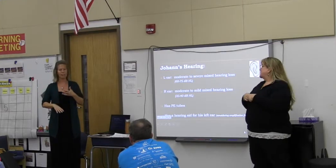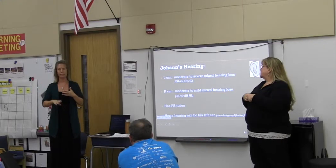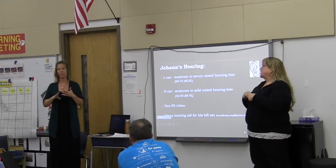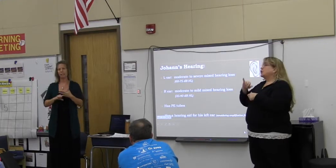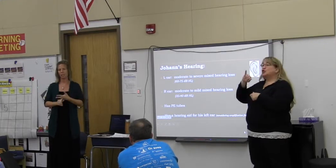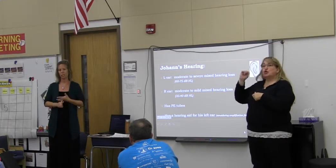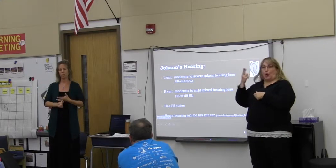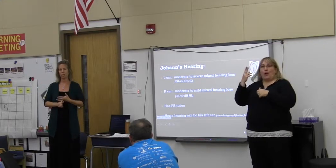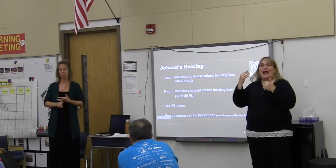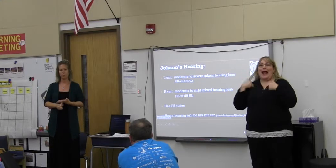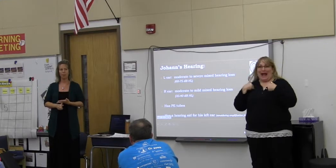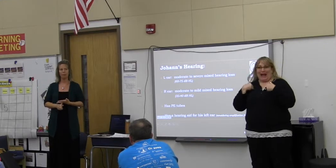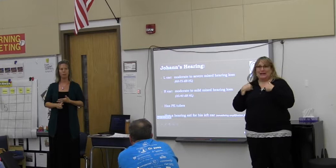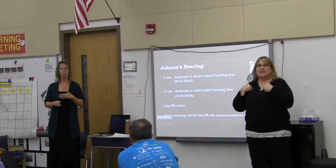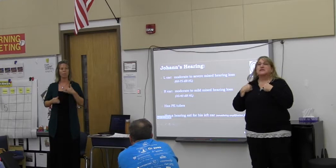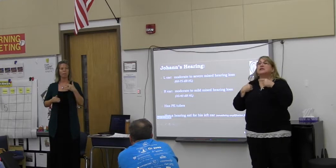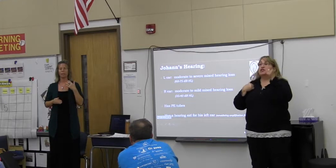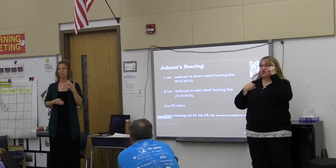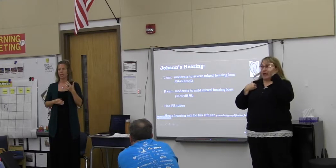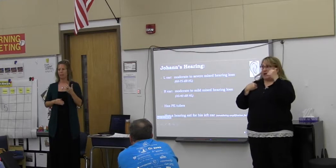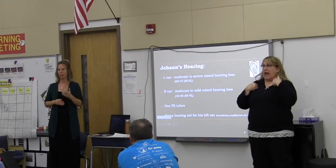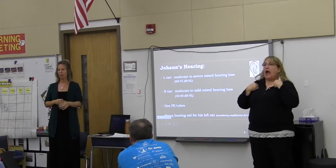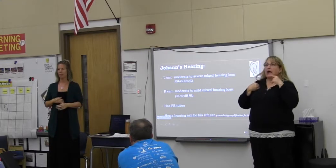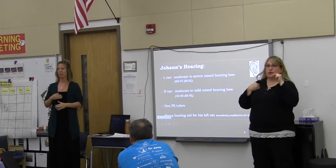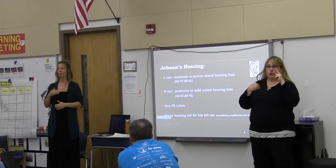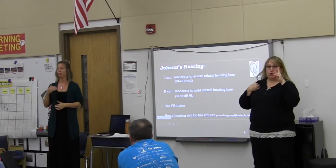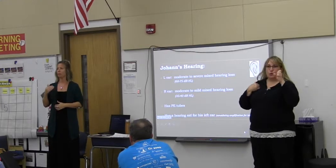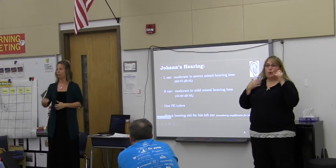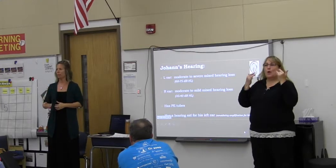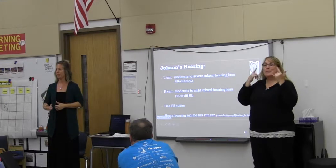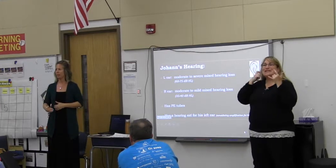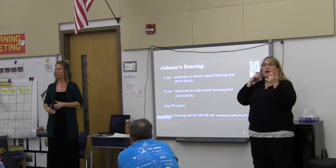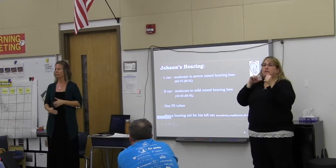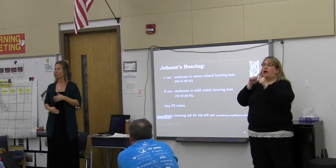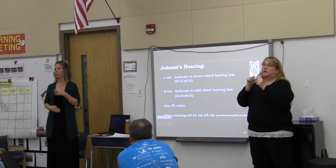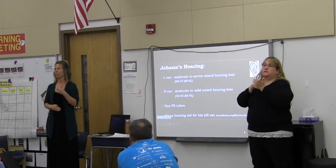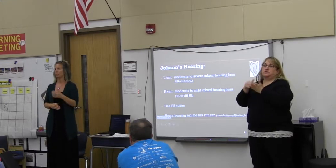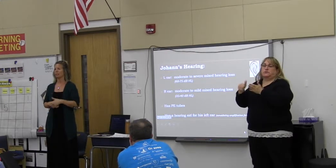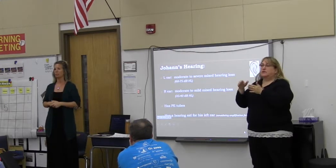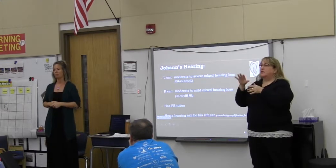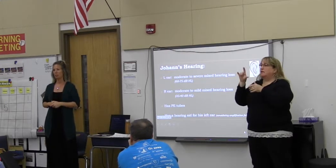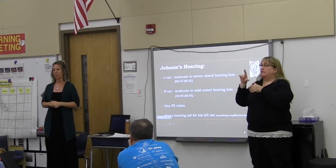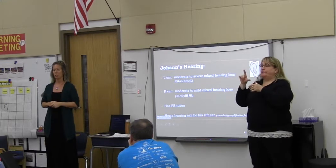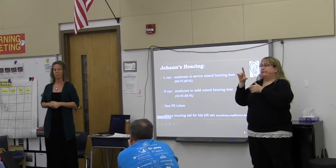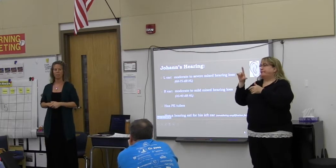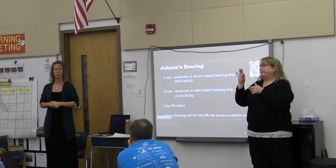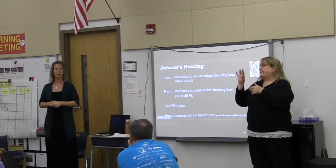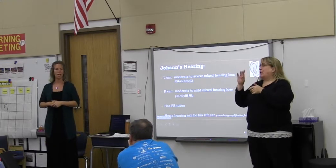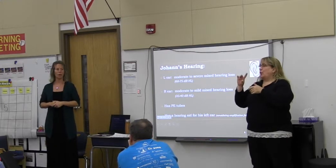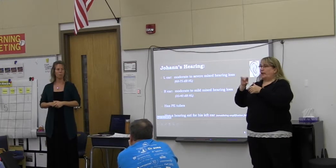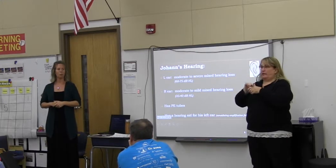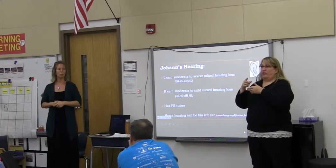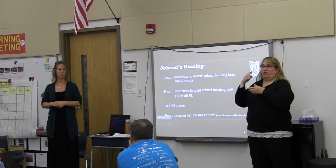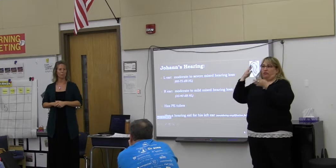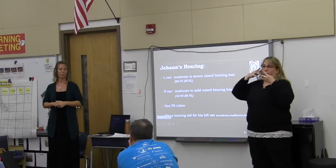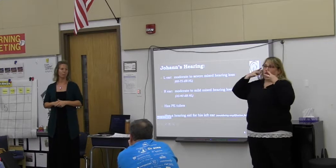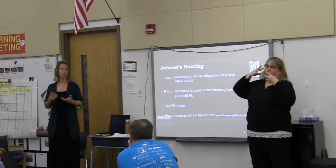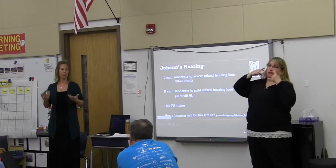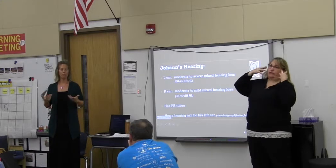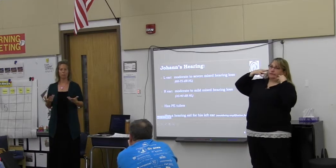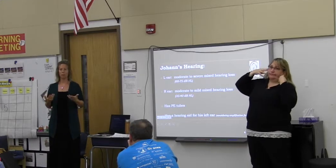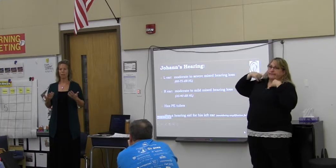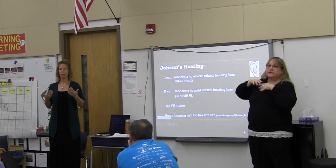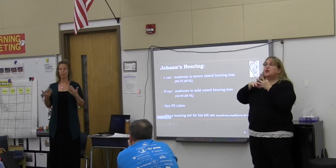Johan has them and Jaden, they both have them because they have constant fluid in their ears and constant ear infections. So just